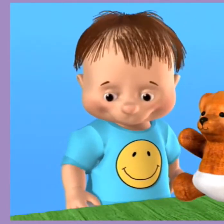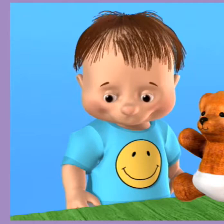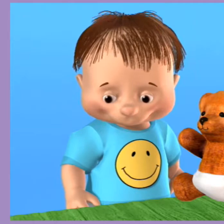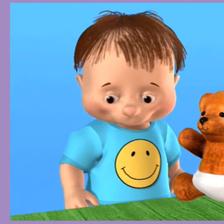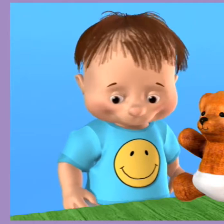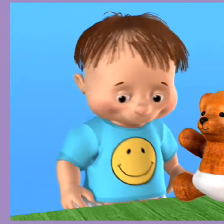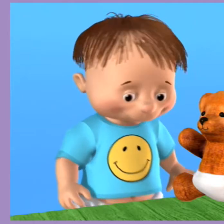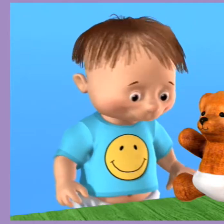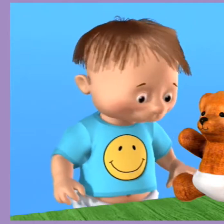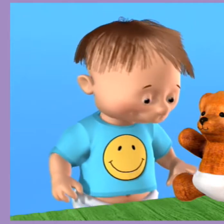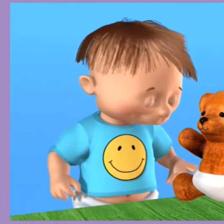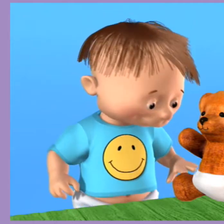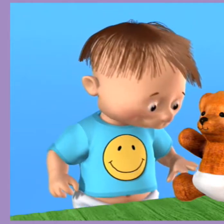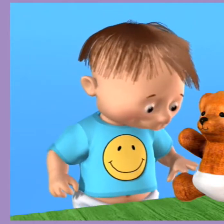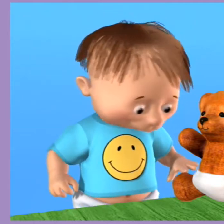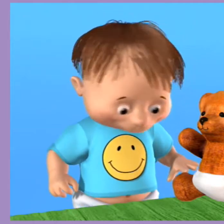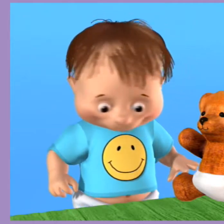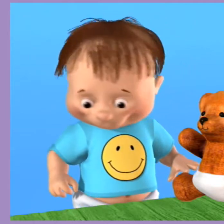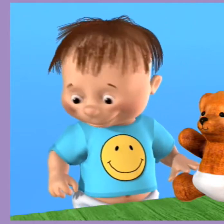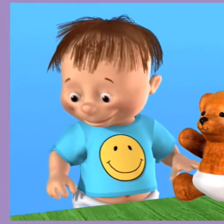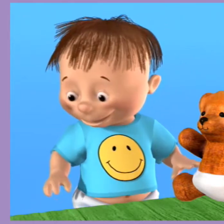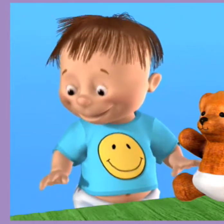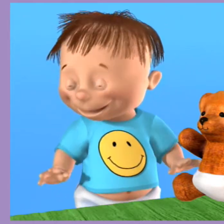Where's Teddy's other sock?